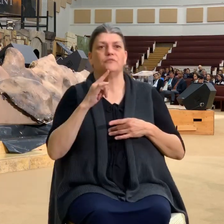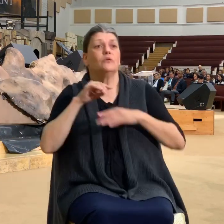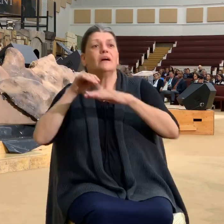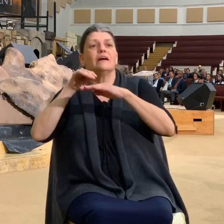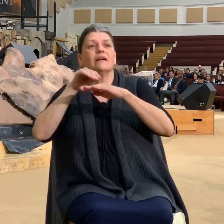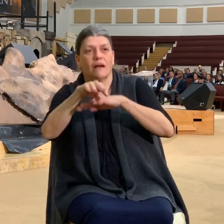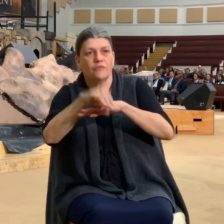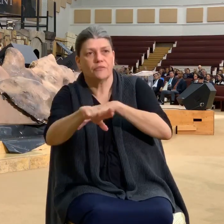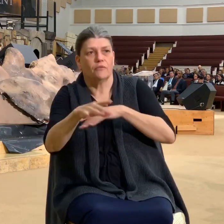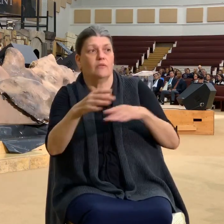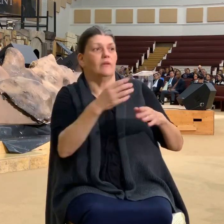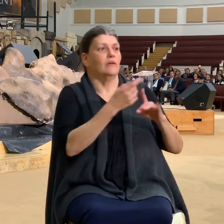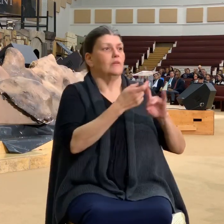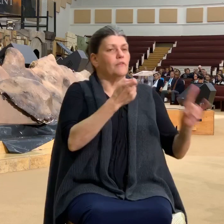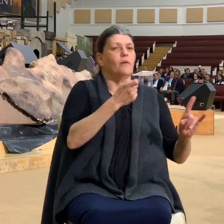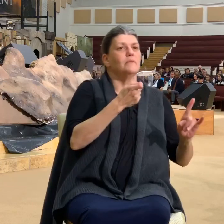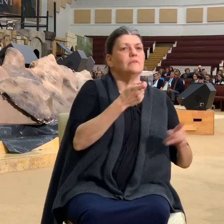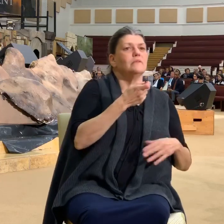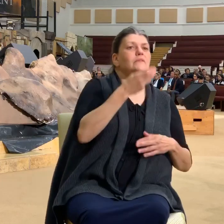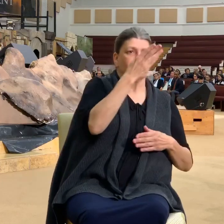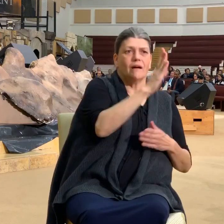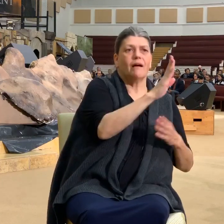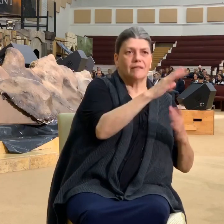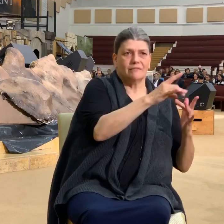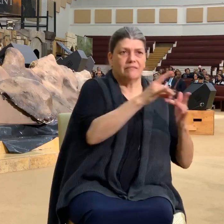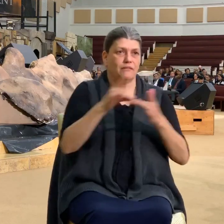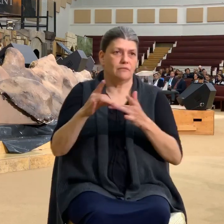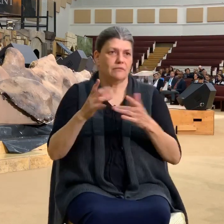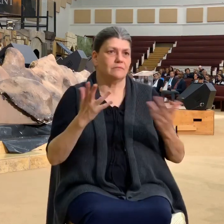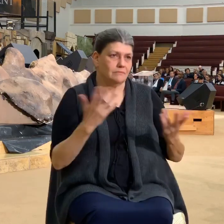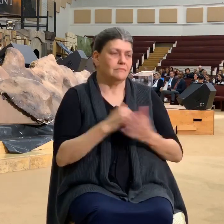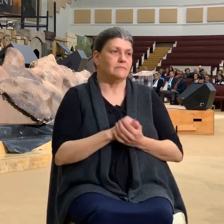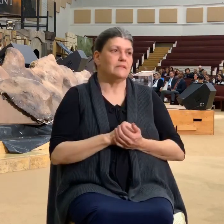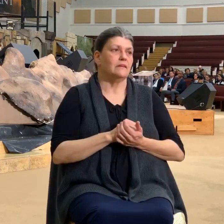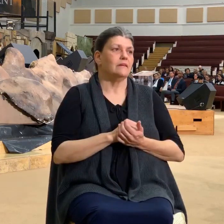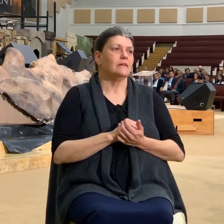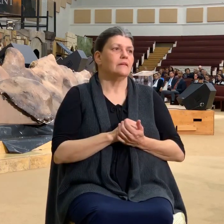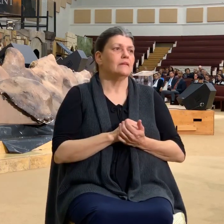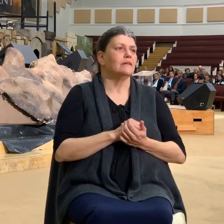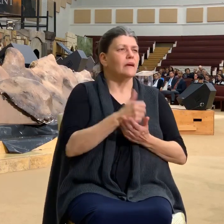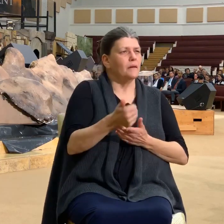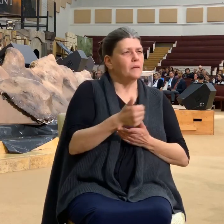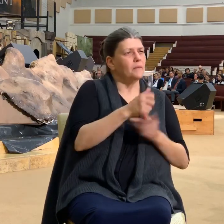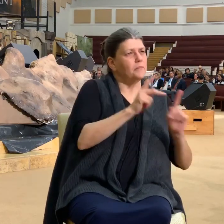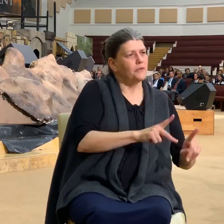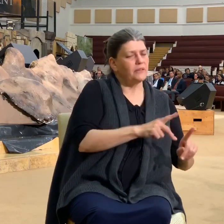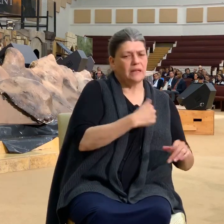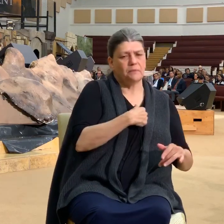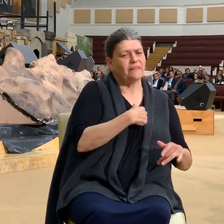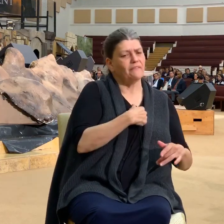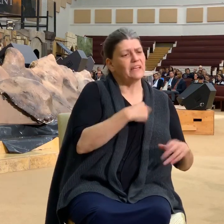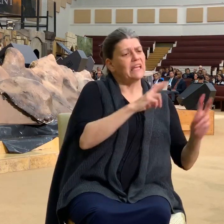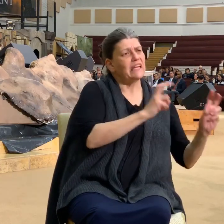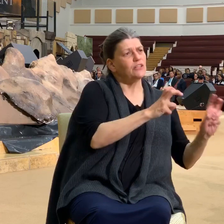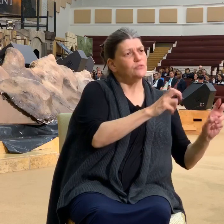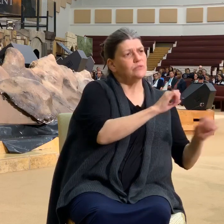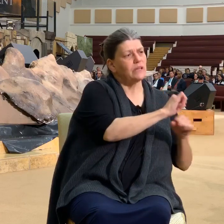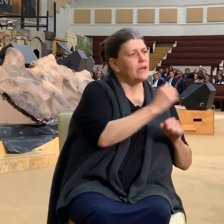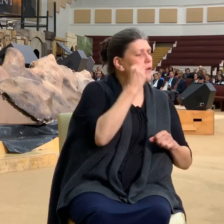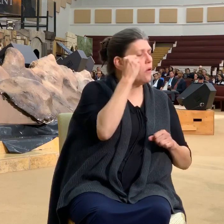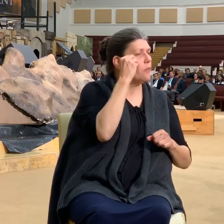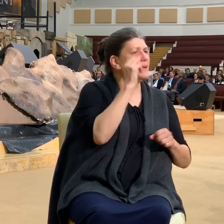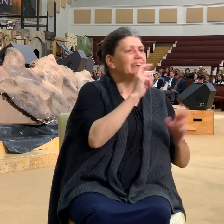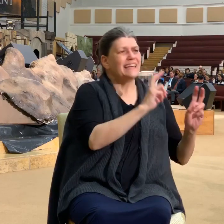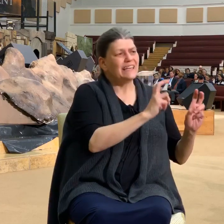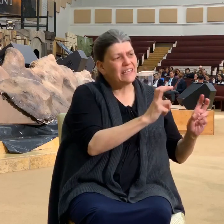to me one time. He was having issues at home. He was having issues at work. And he had some friends that lived